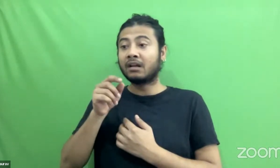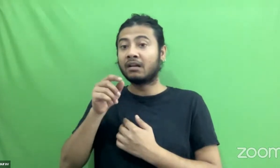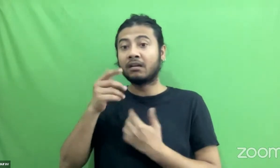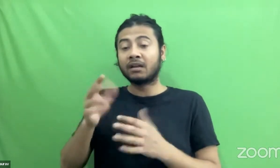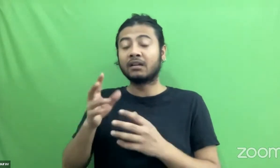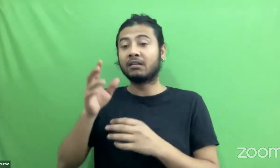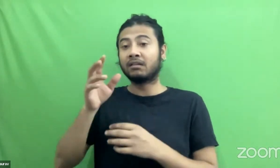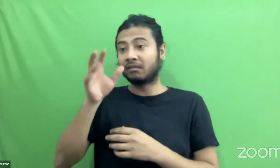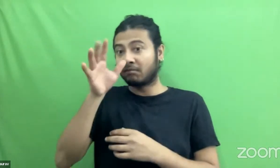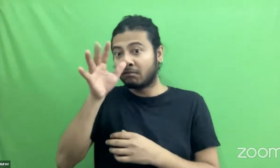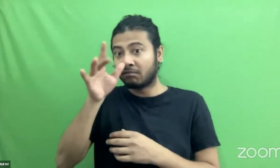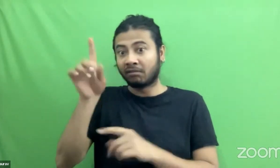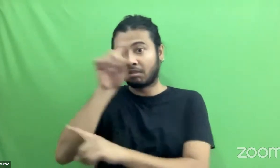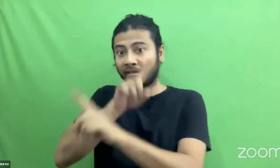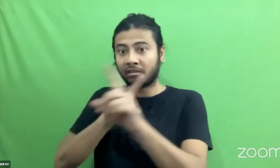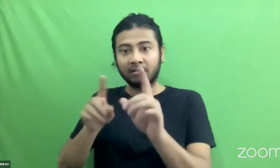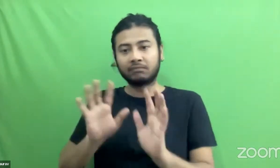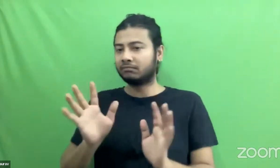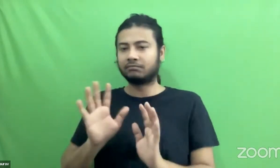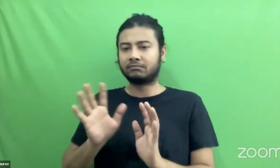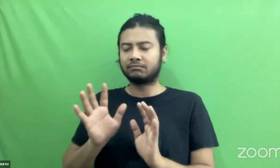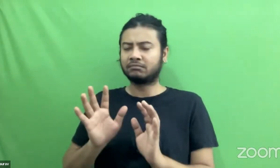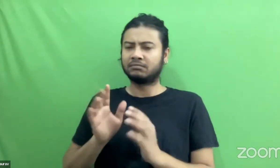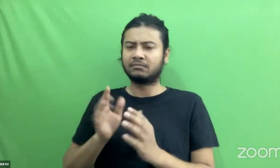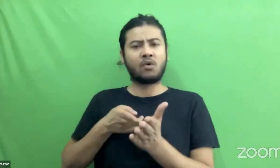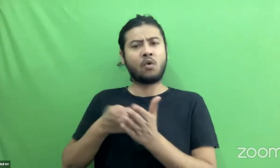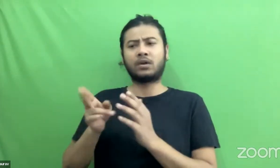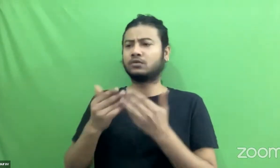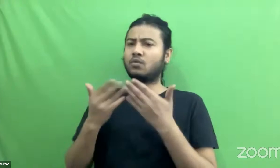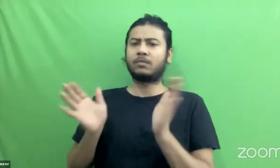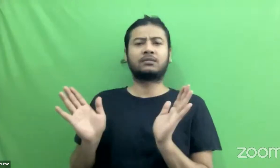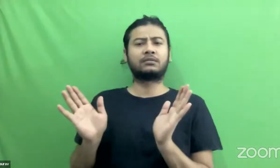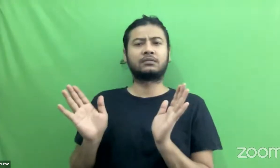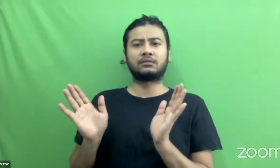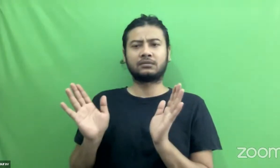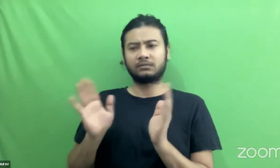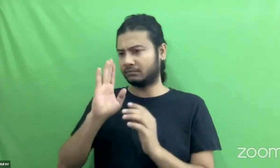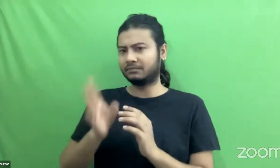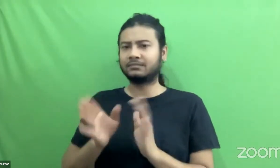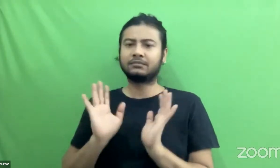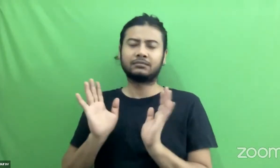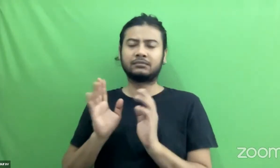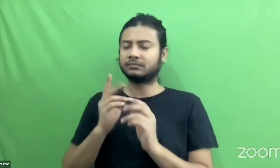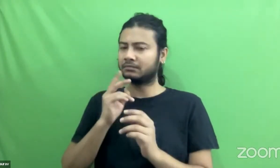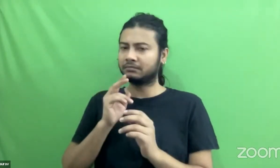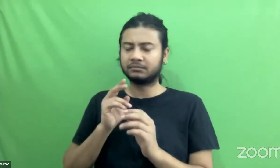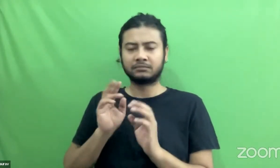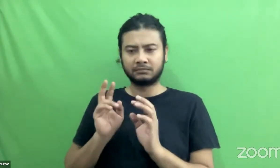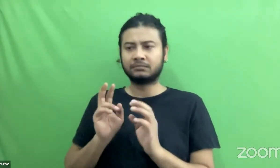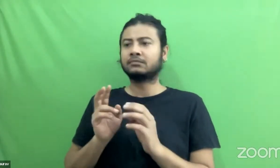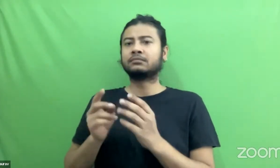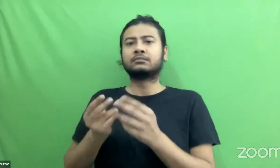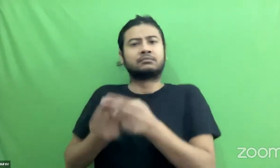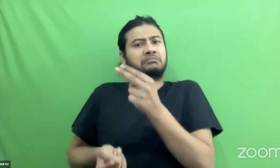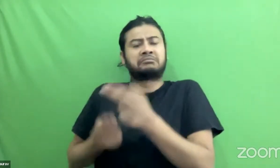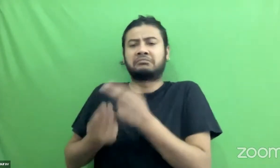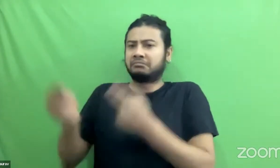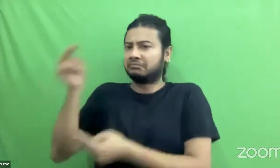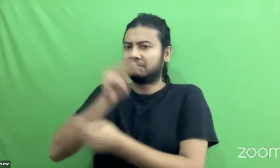You should forgive people if they have done something bad to you. Don't take revenge. Just forgive